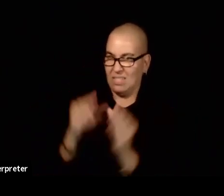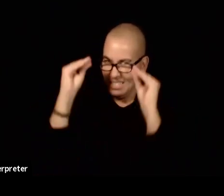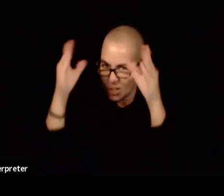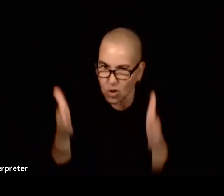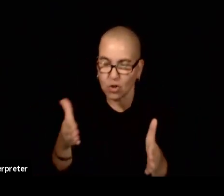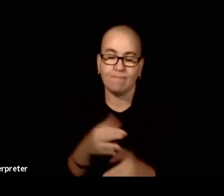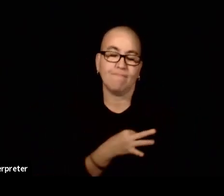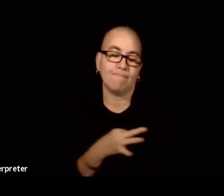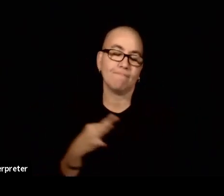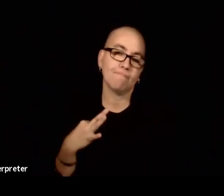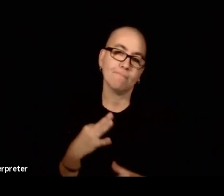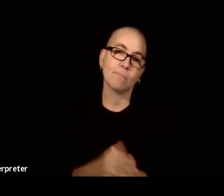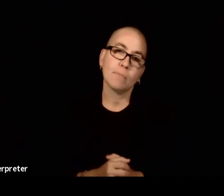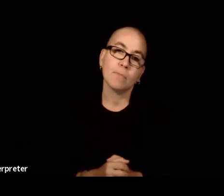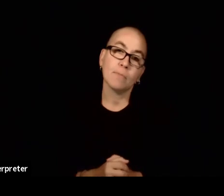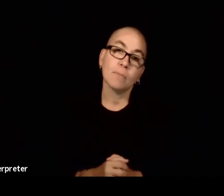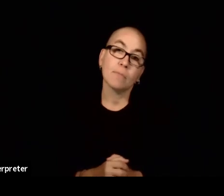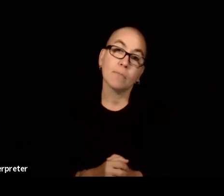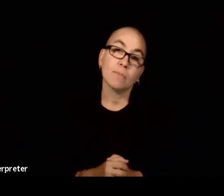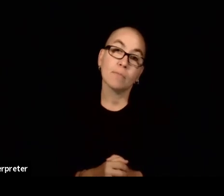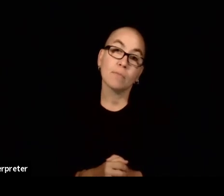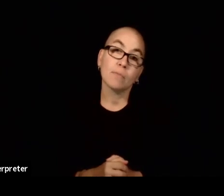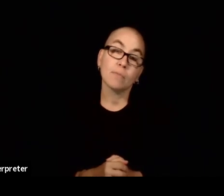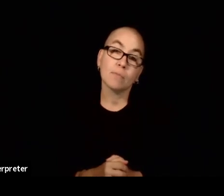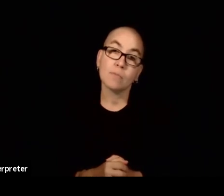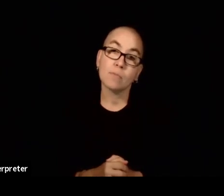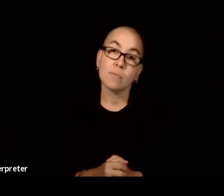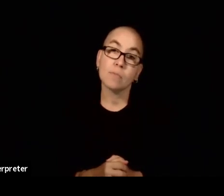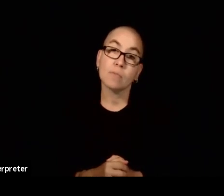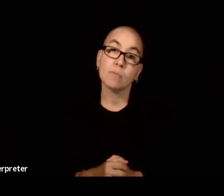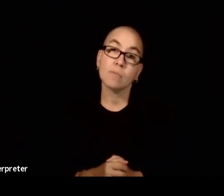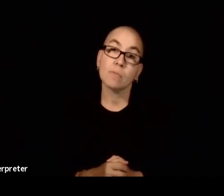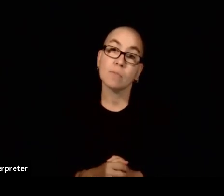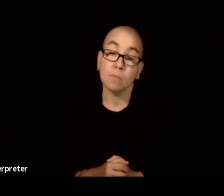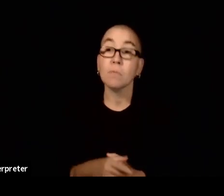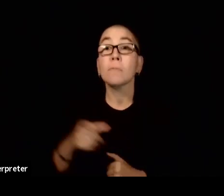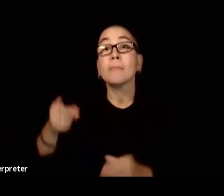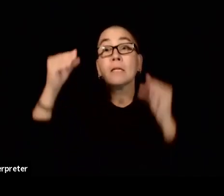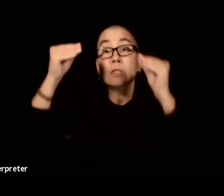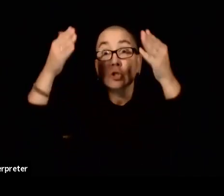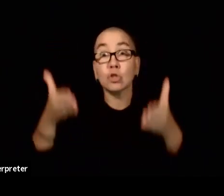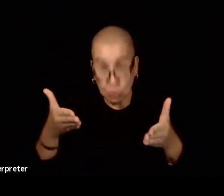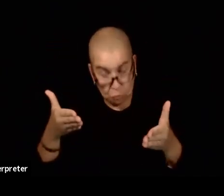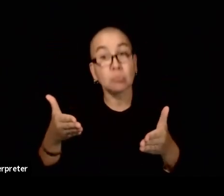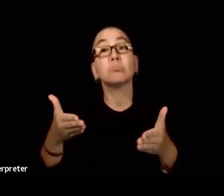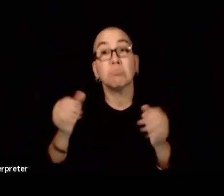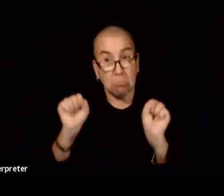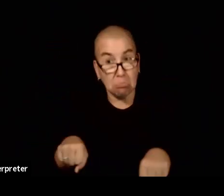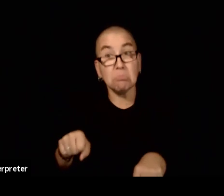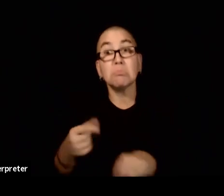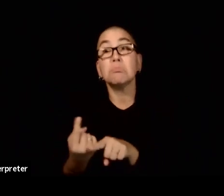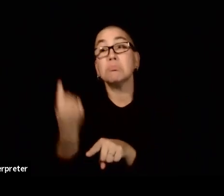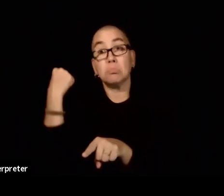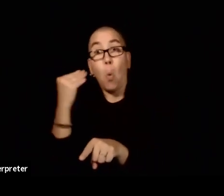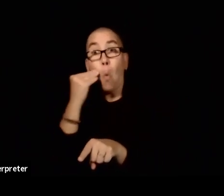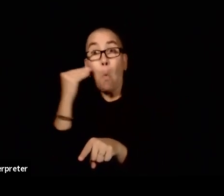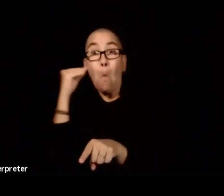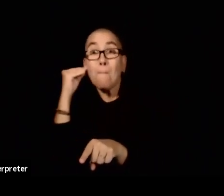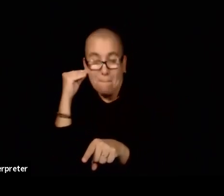Educators will take this particular test in their own homes. With this particular technology comes a